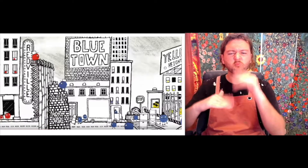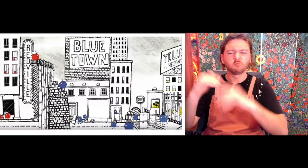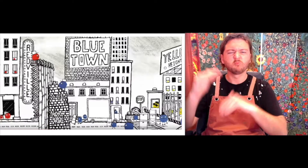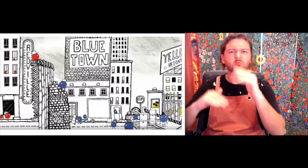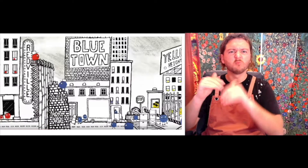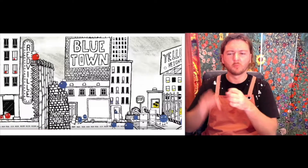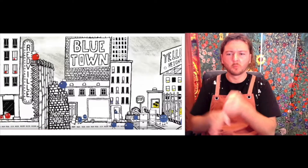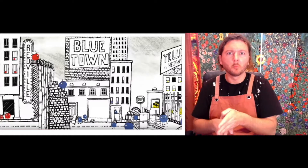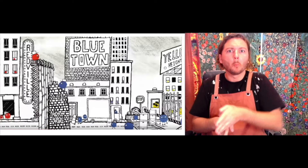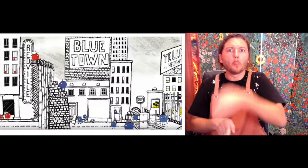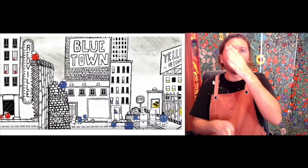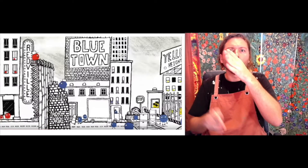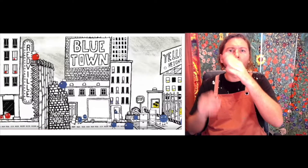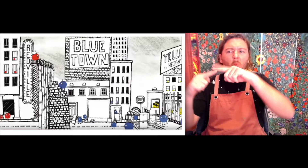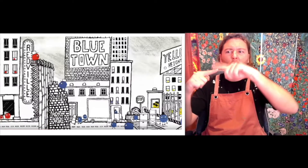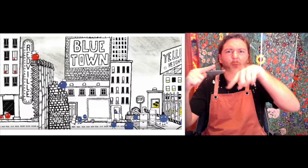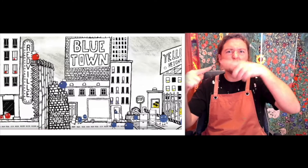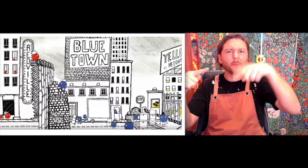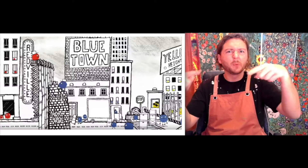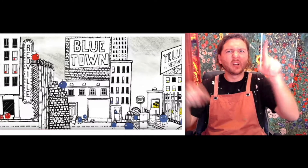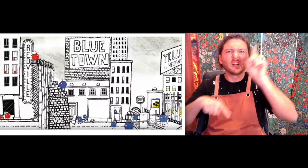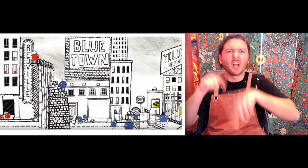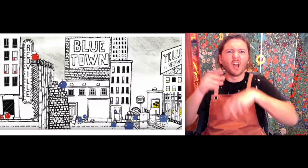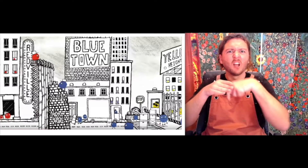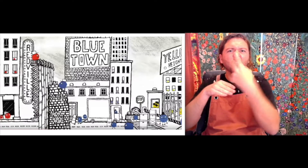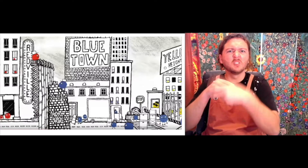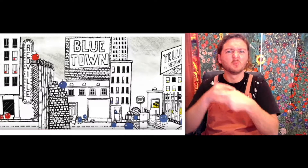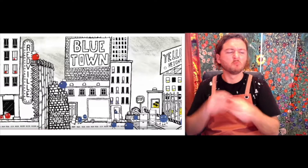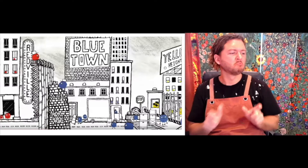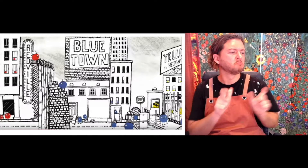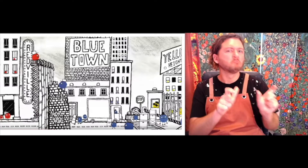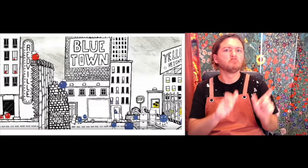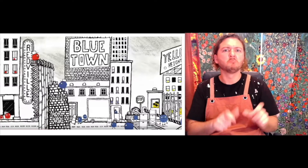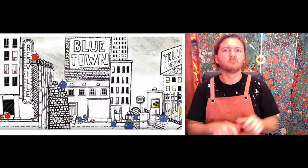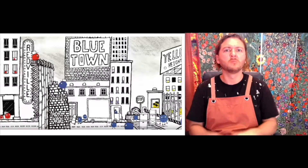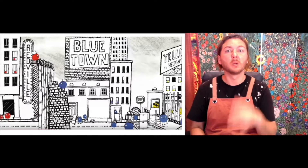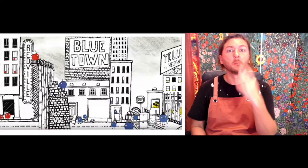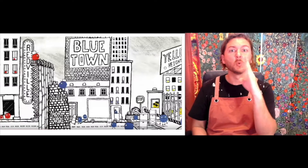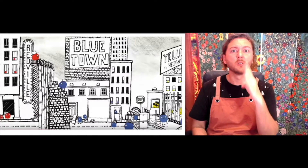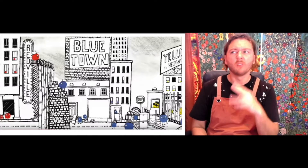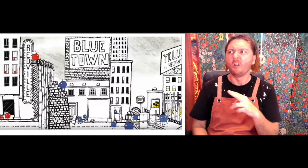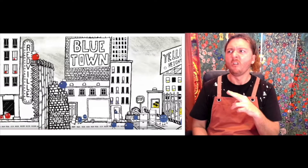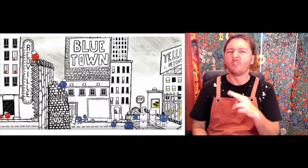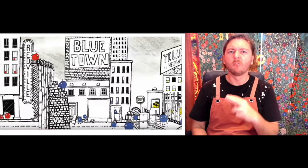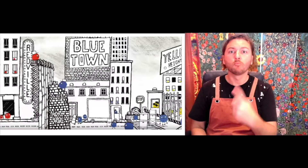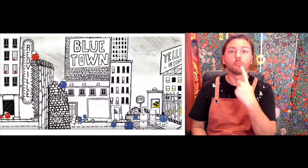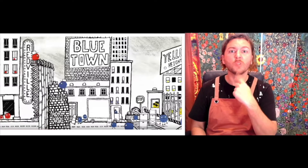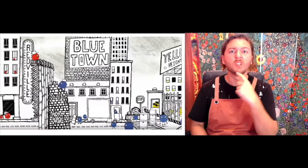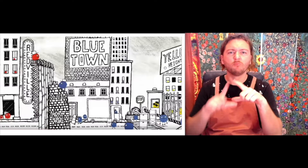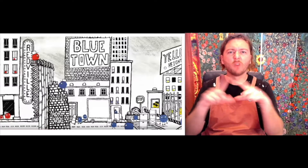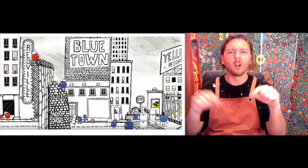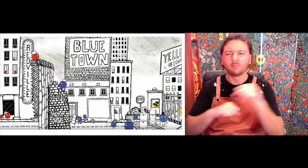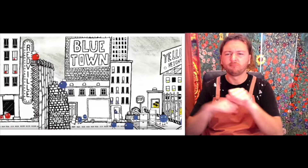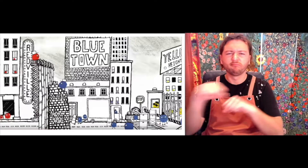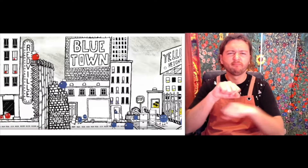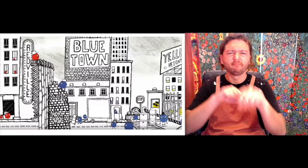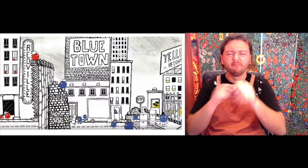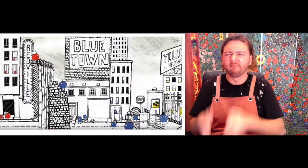had Redville. They had all of these spiral towers that you could not even get into.